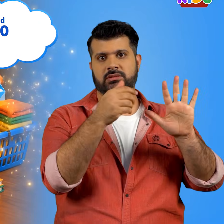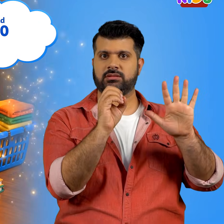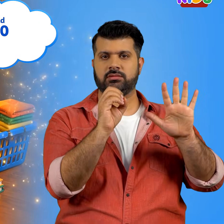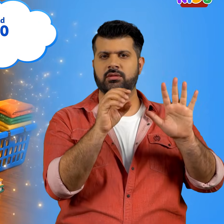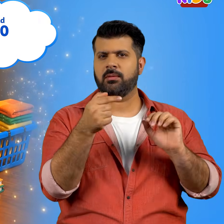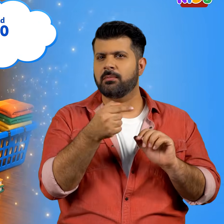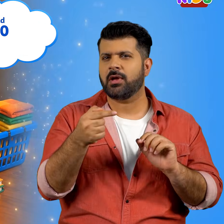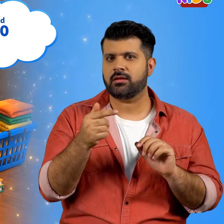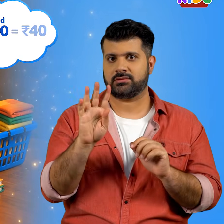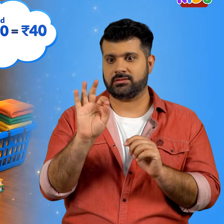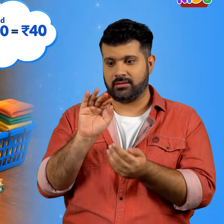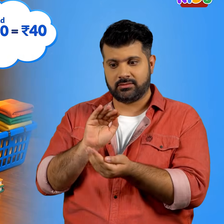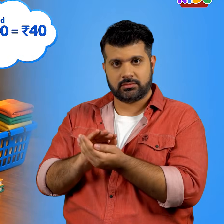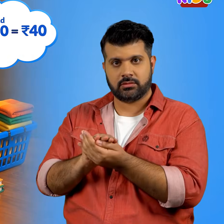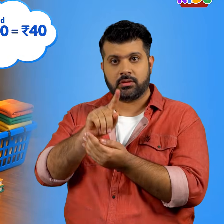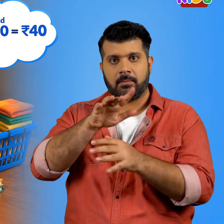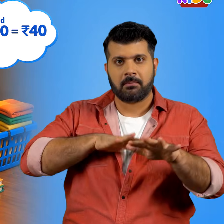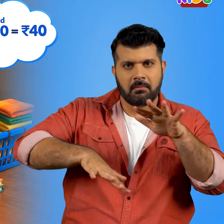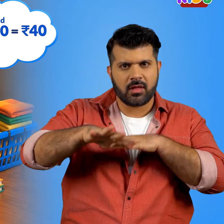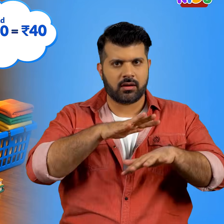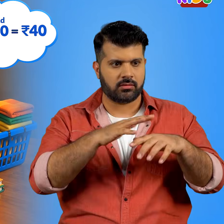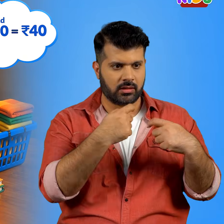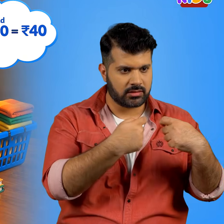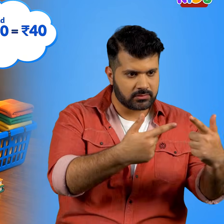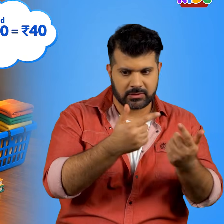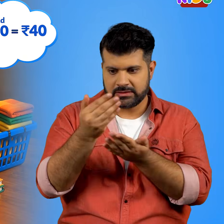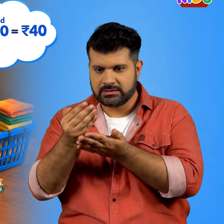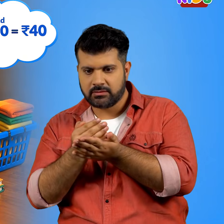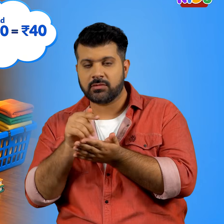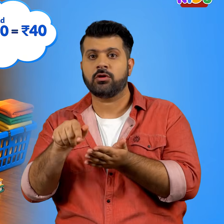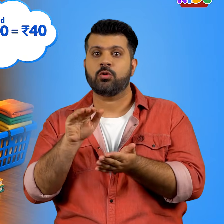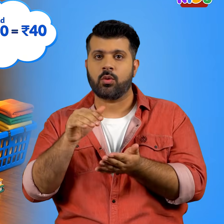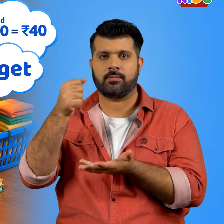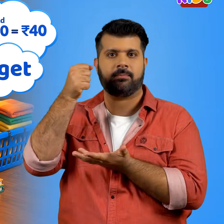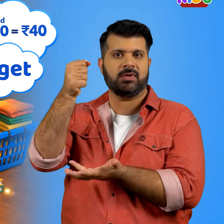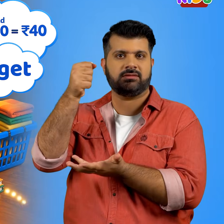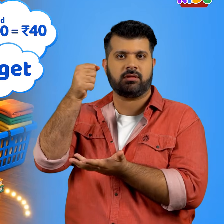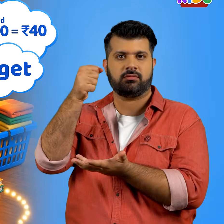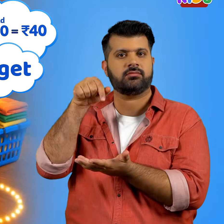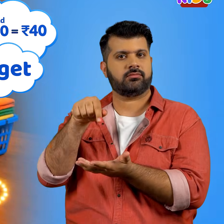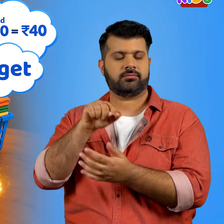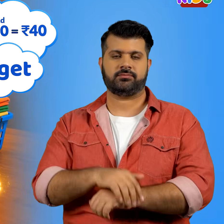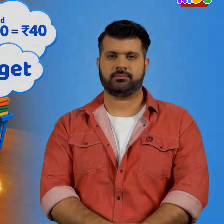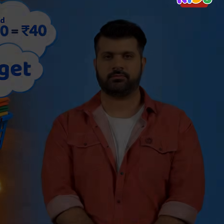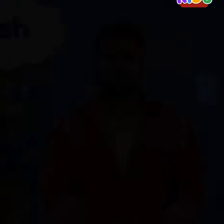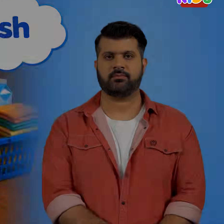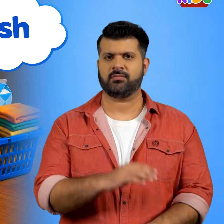left with 40 rupees. You then plan how much to spend and how much to save. This plan is called budget. What